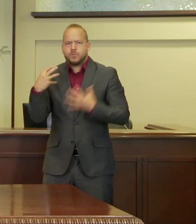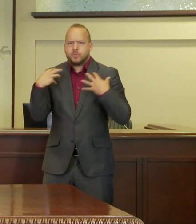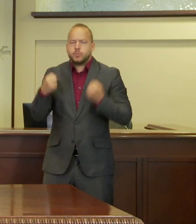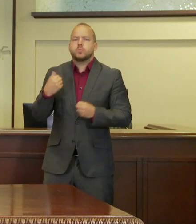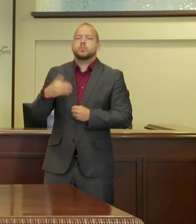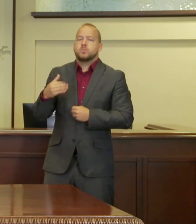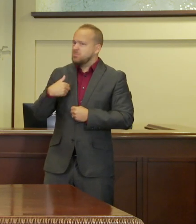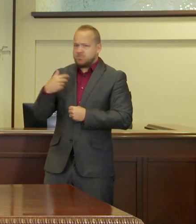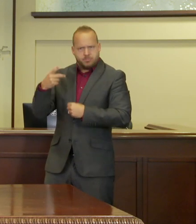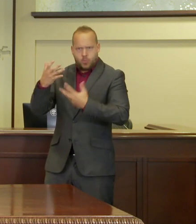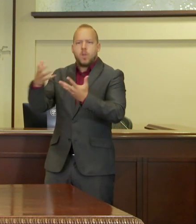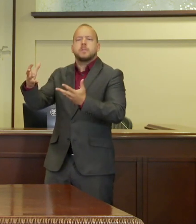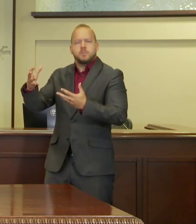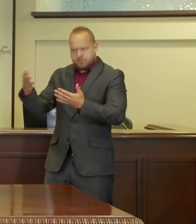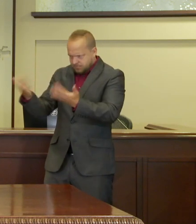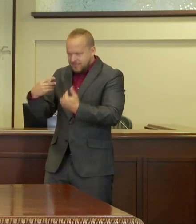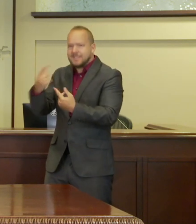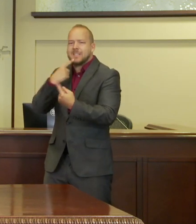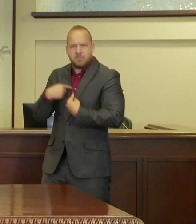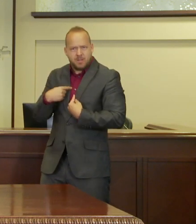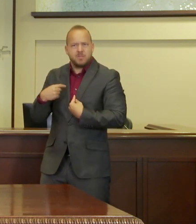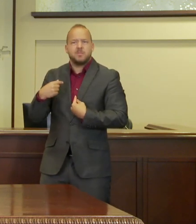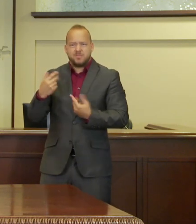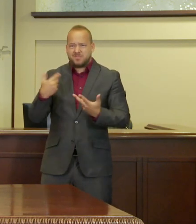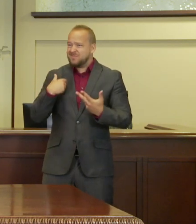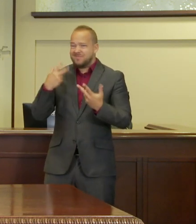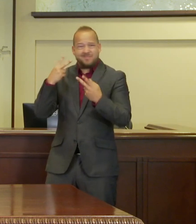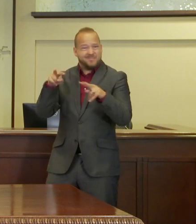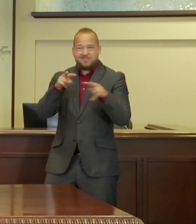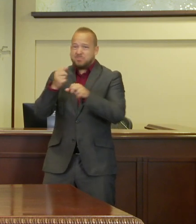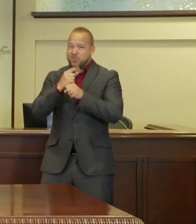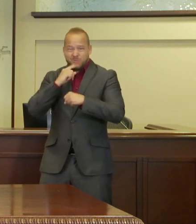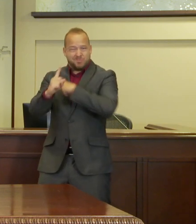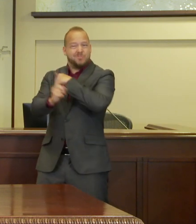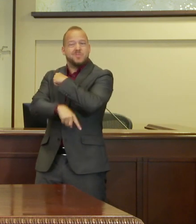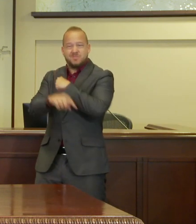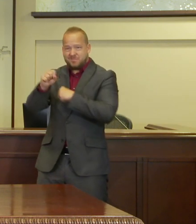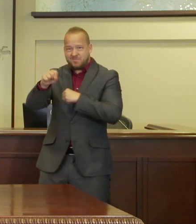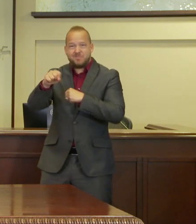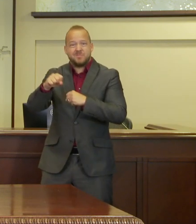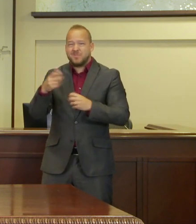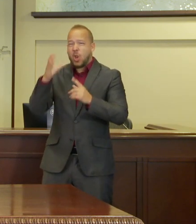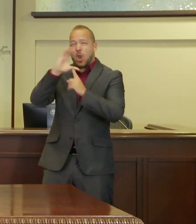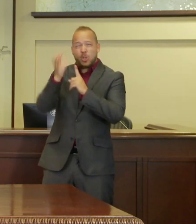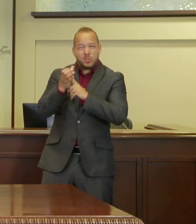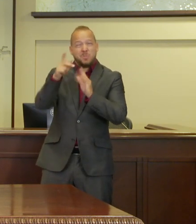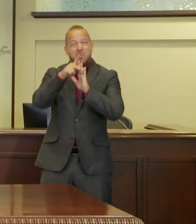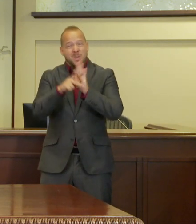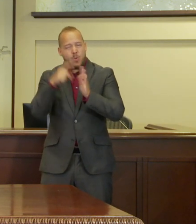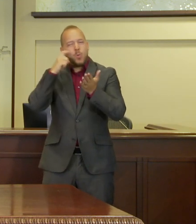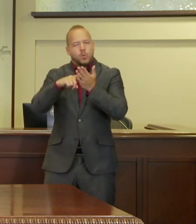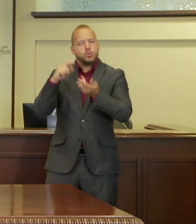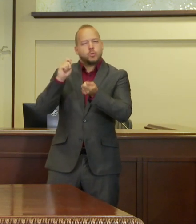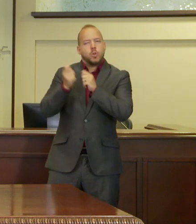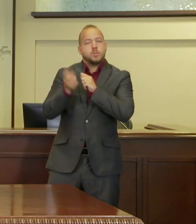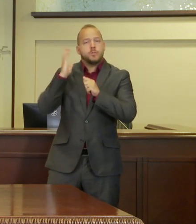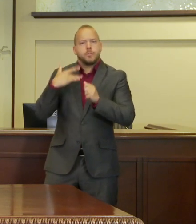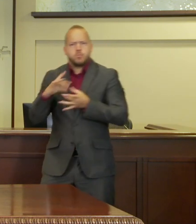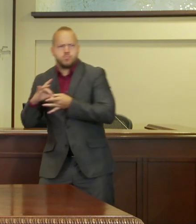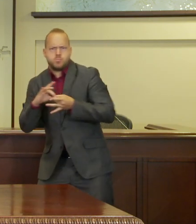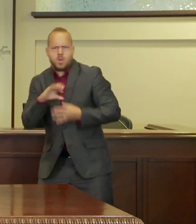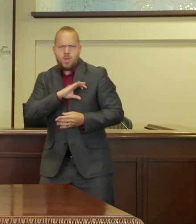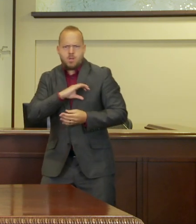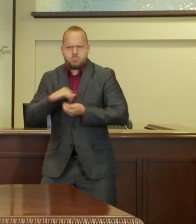it appears to me, at least as a leader in the organization, that our policy and our culture changes that we've been working on for so long are